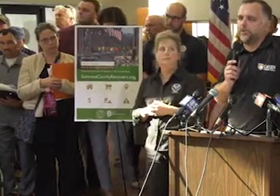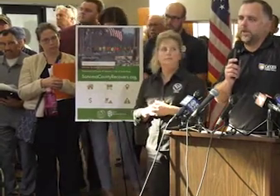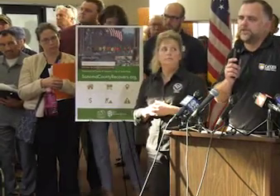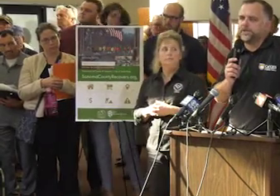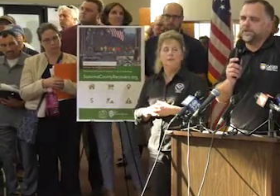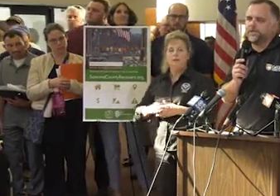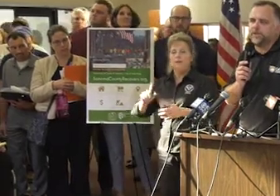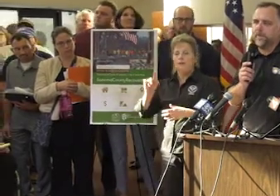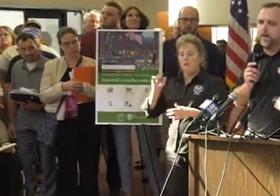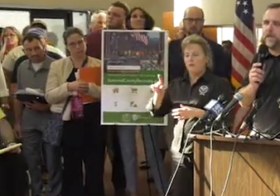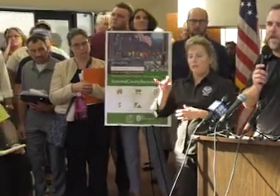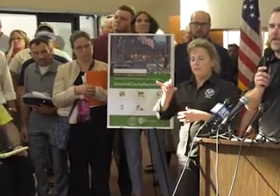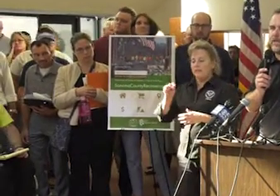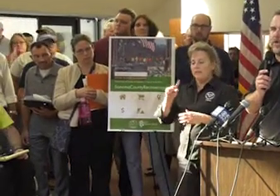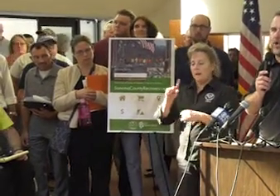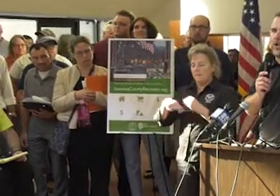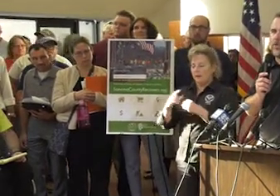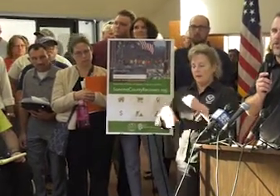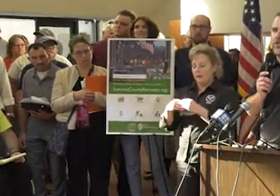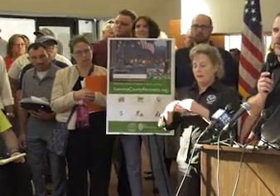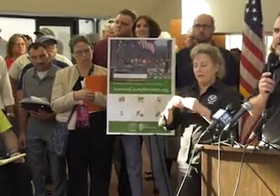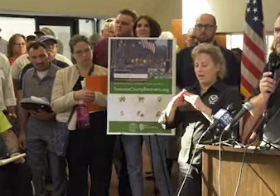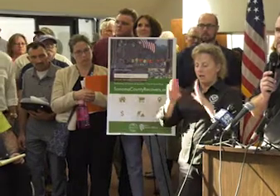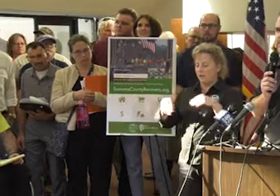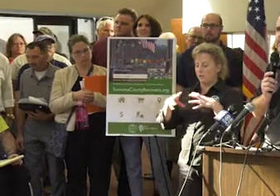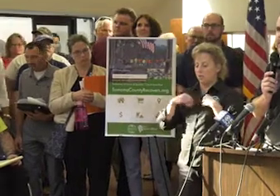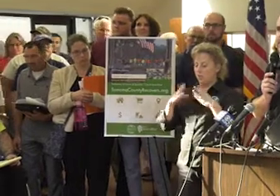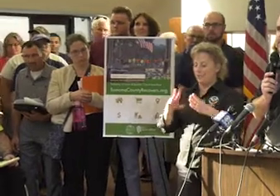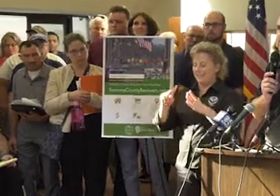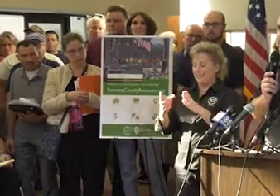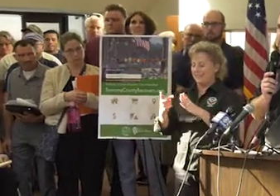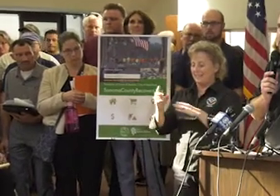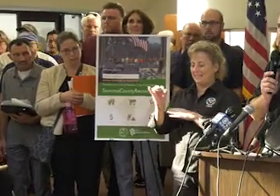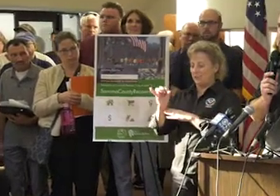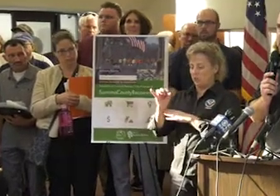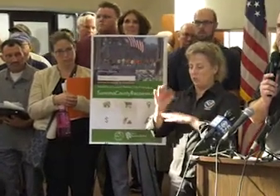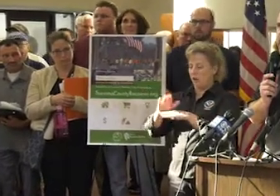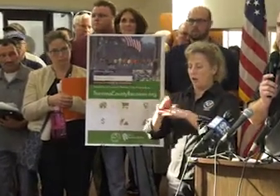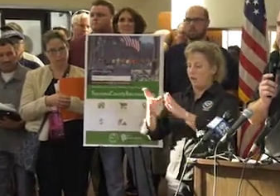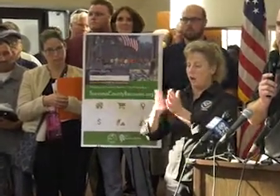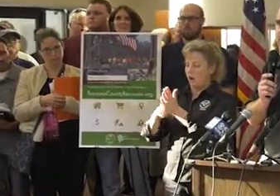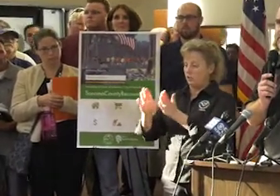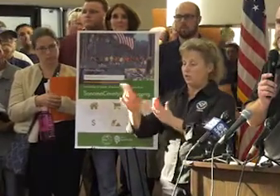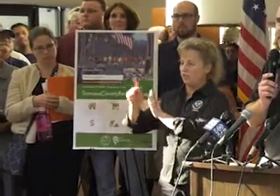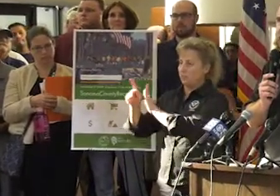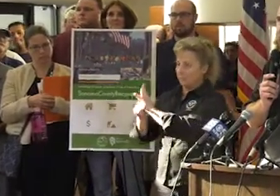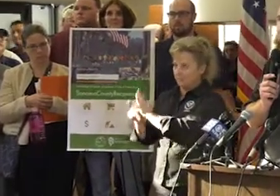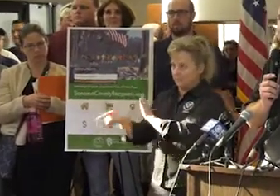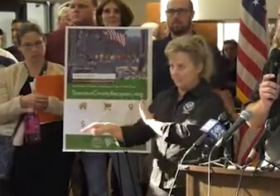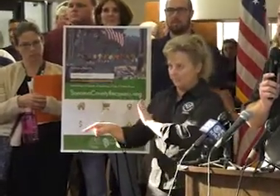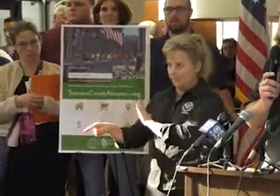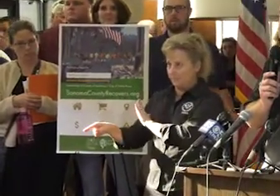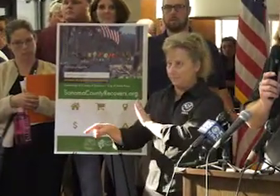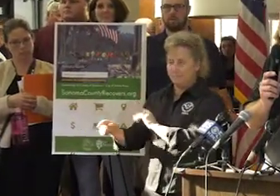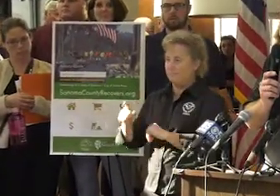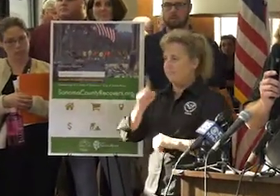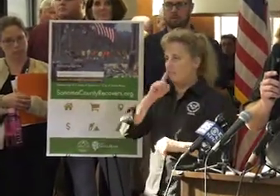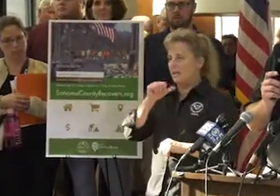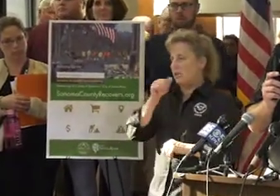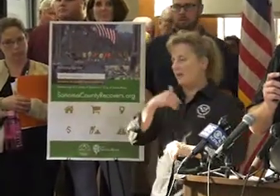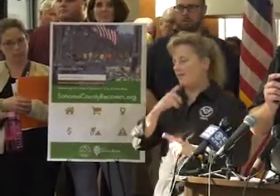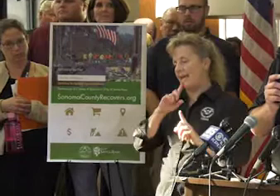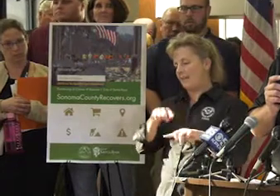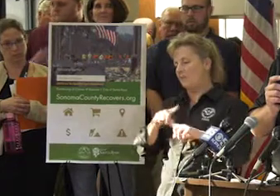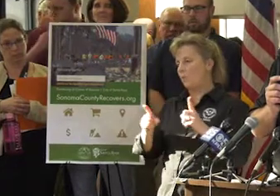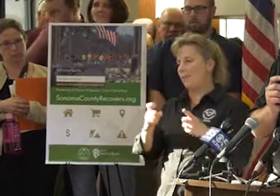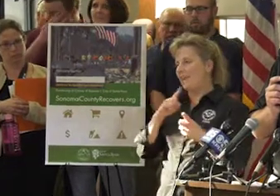Yeah, so the question is about adding the homeowner as a second insured on the contractor's policy. I don't have an answer for you on